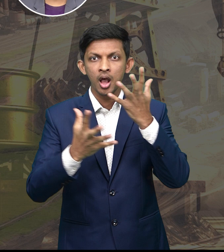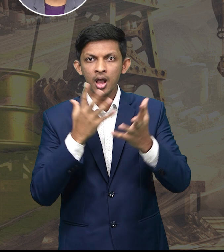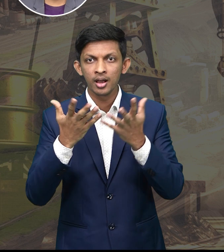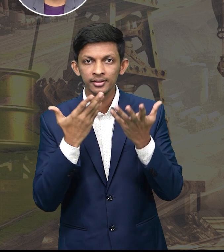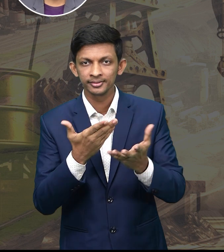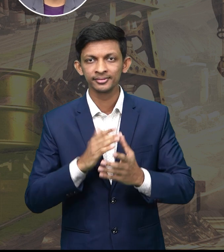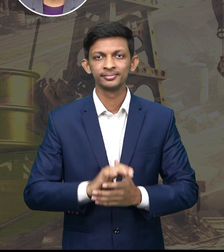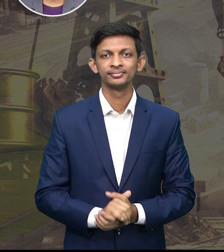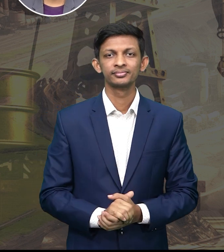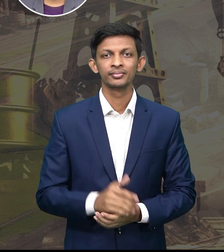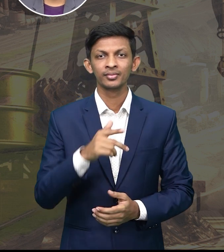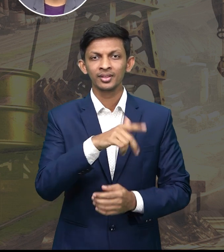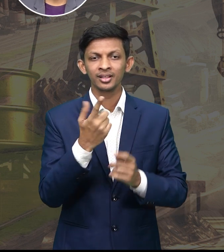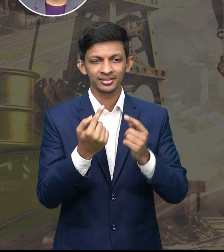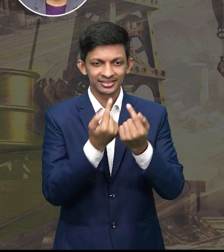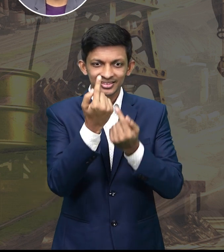combustion,